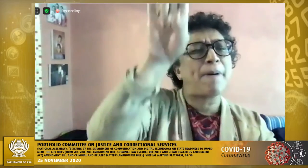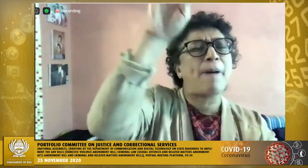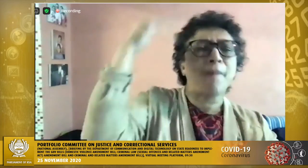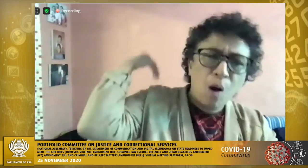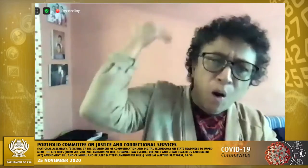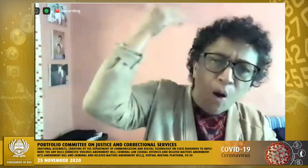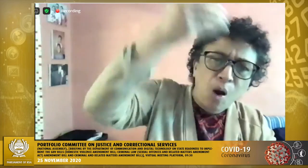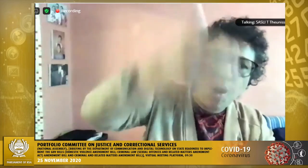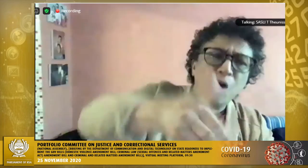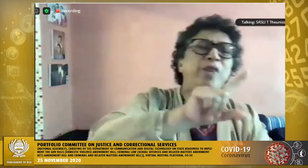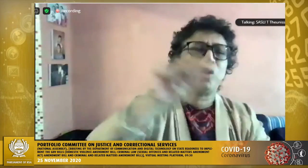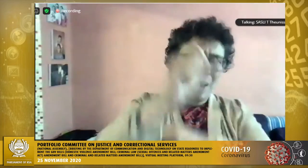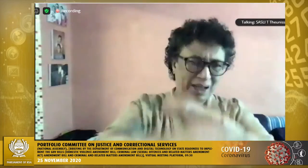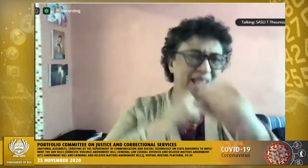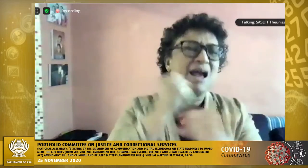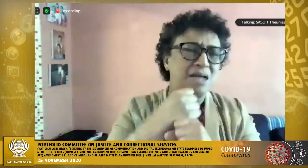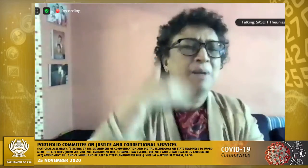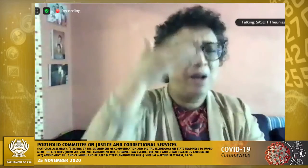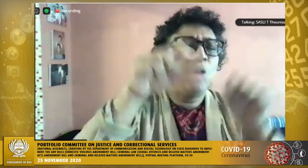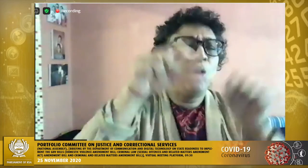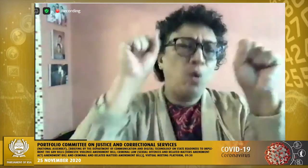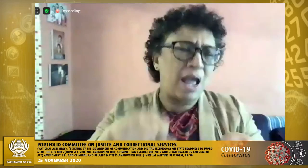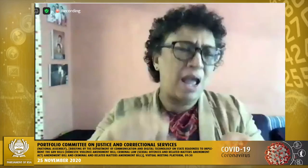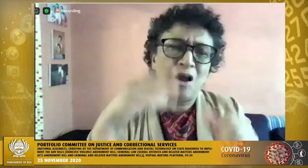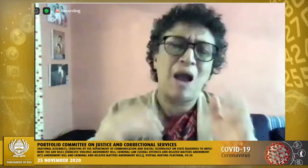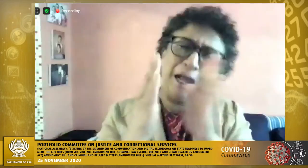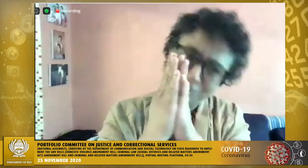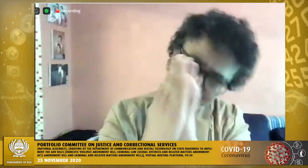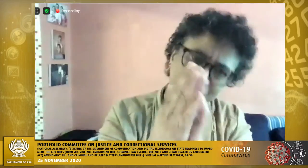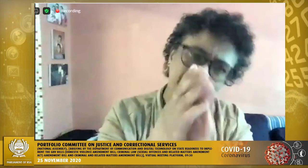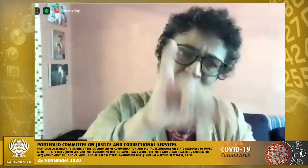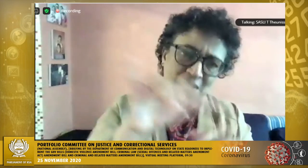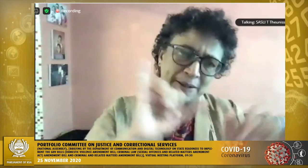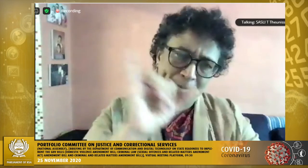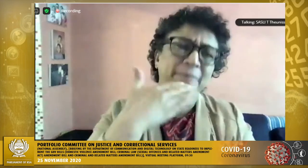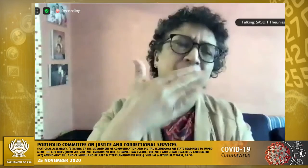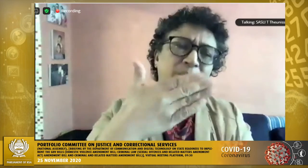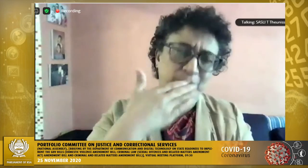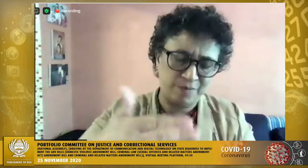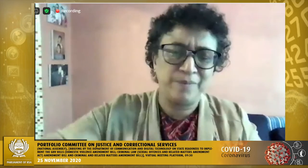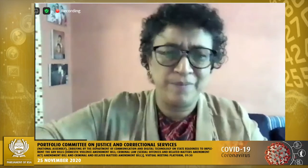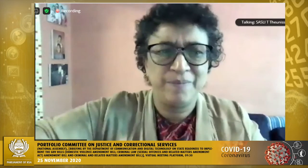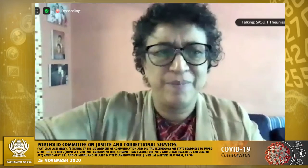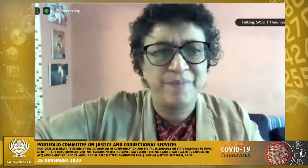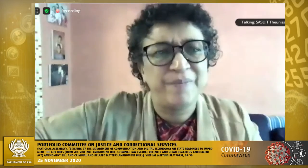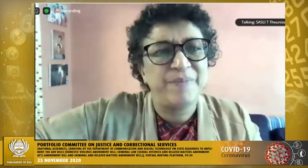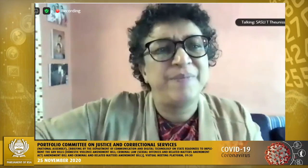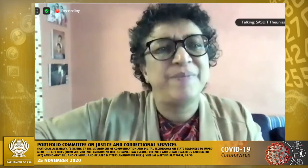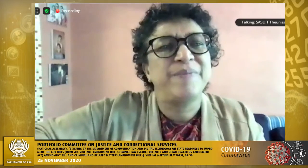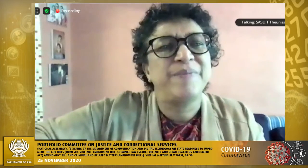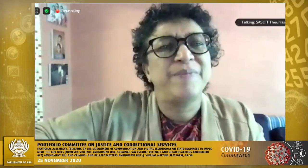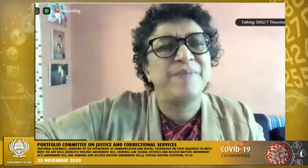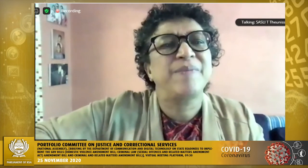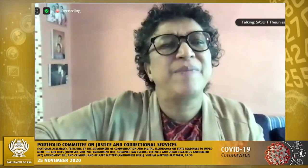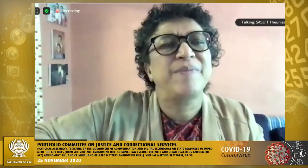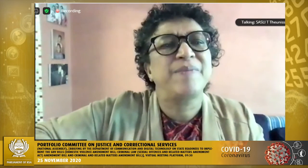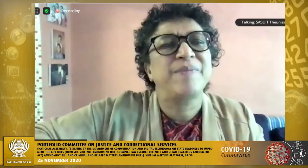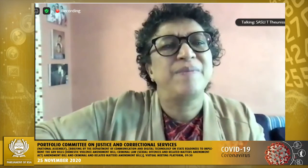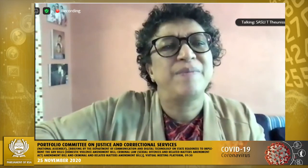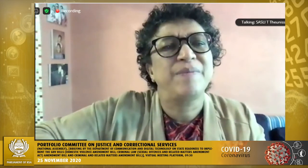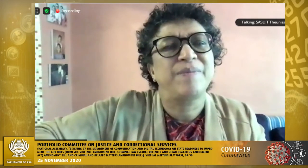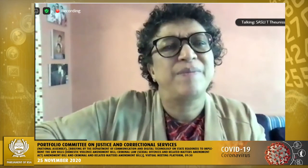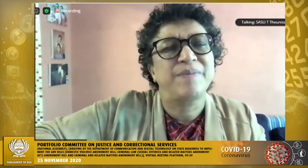can, because the technology has been improving for the past 20 years. It can be done. So can we look at something like